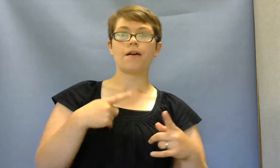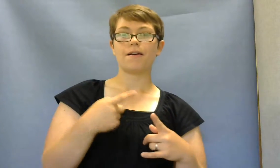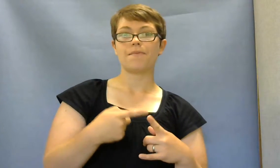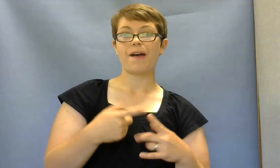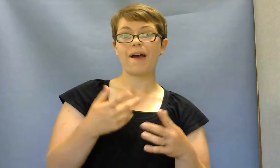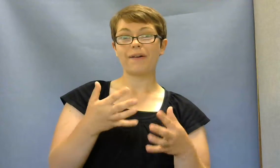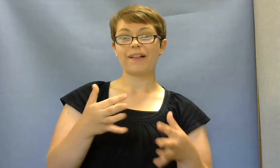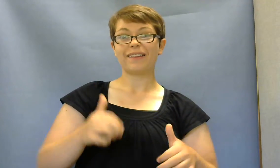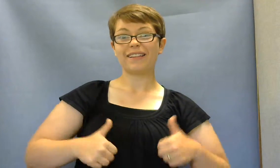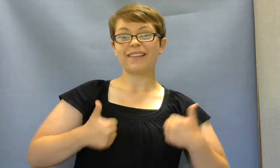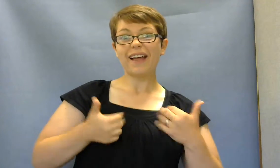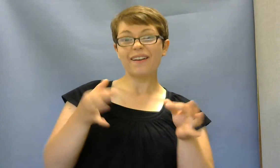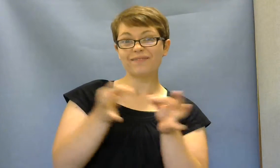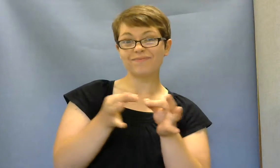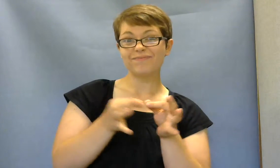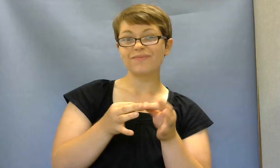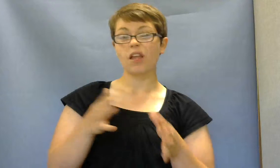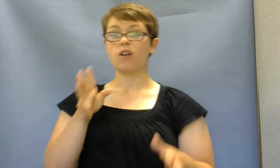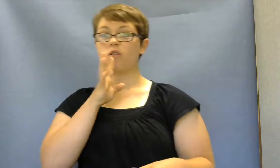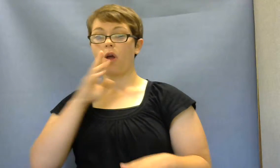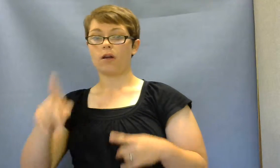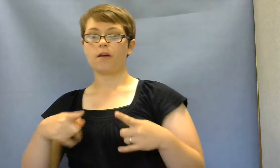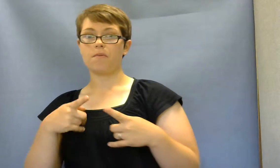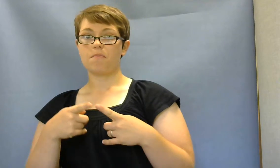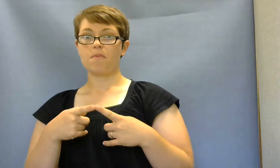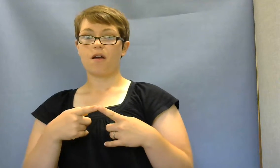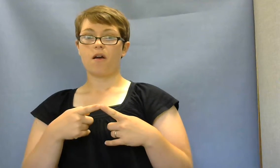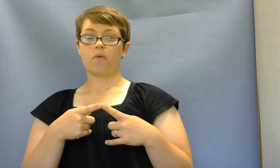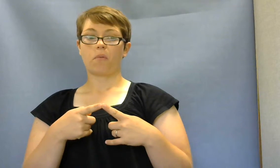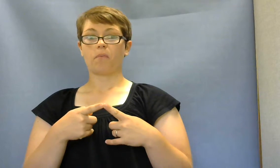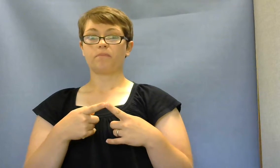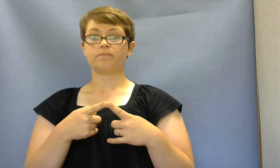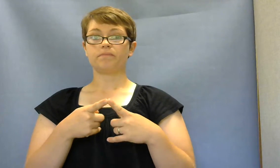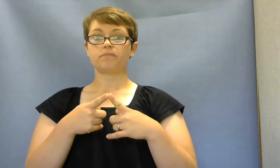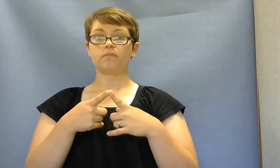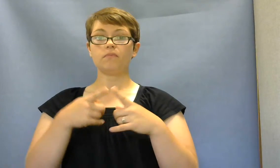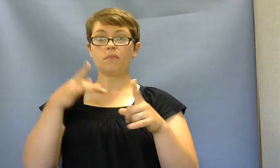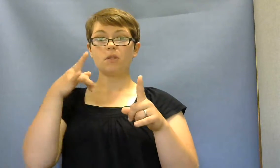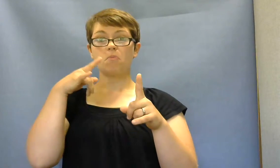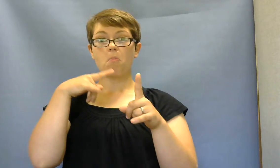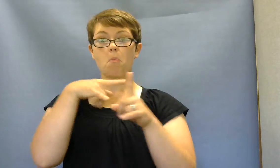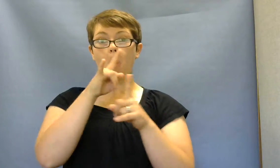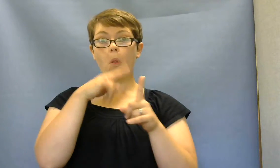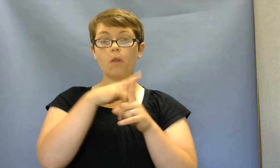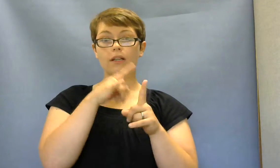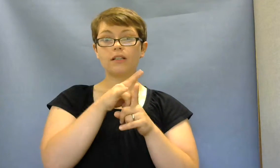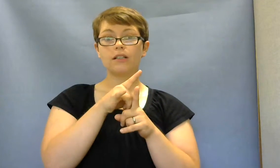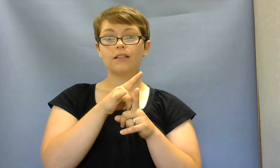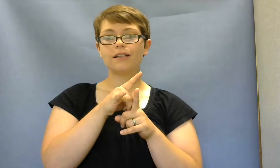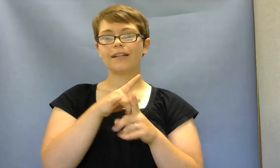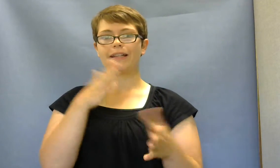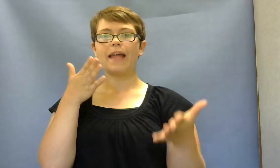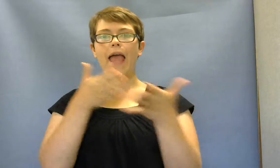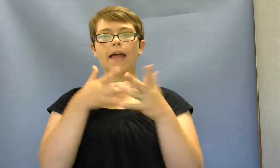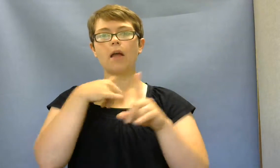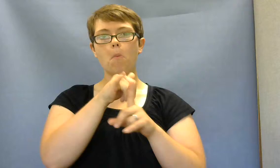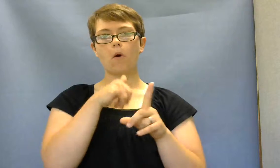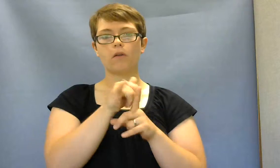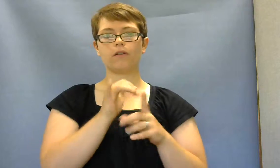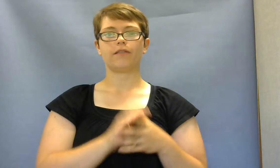greatest thing is love. When we feel like we don't have enough love, when we don't have enough hope, we start losing